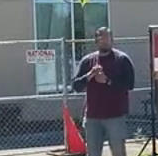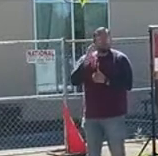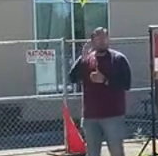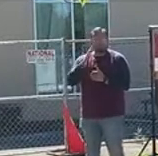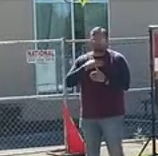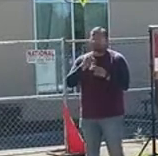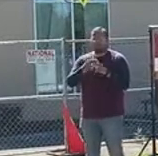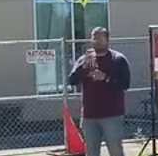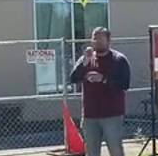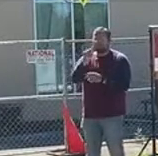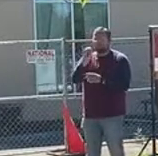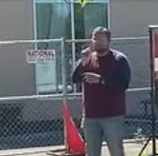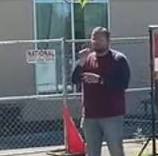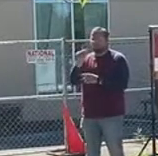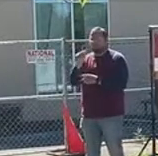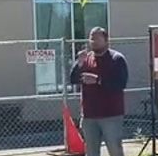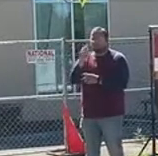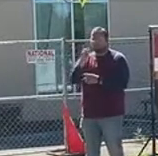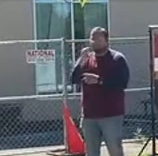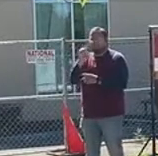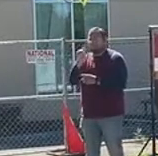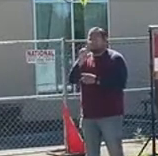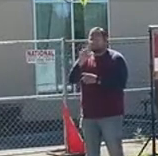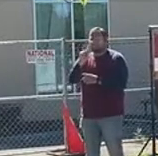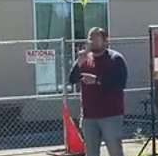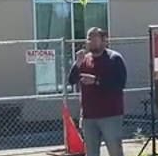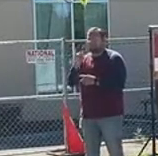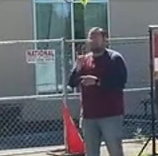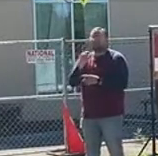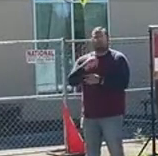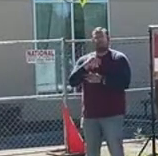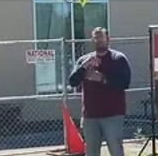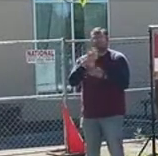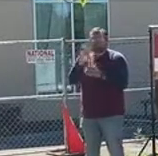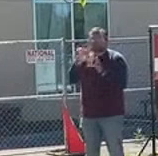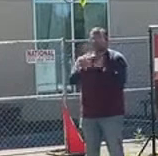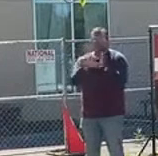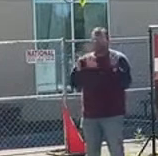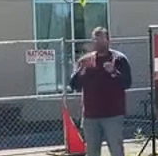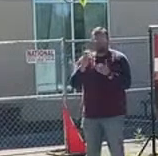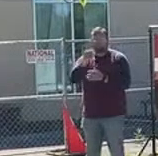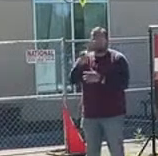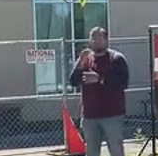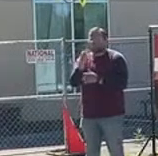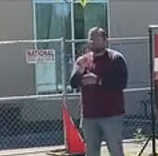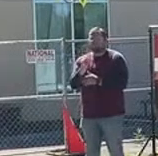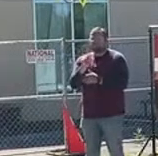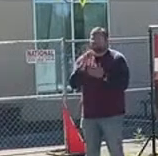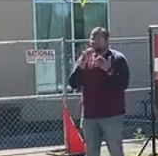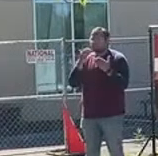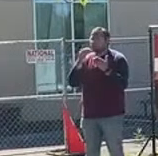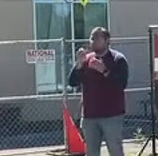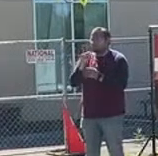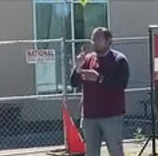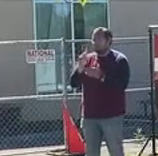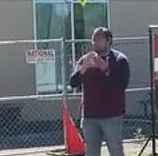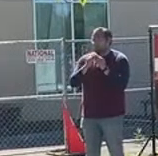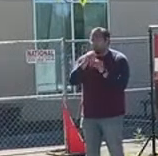Hello, my name is Otoota Mele Letisi. I'm a 7th grader at Adams Stevens Middle School. I would first like to thank the Salem-Keizer community